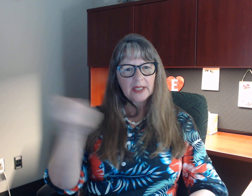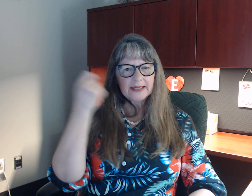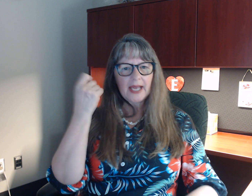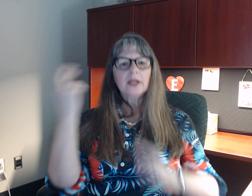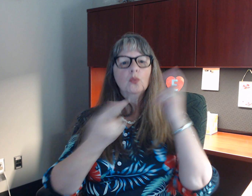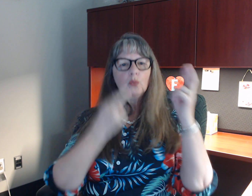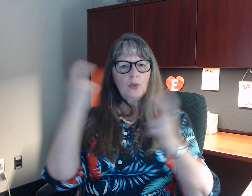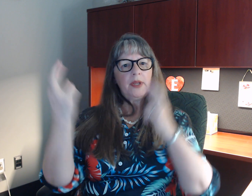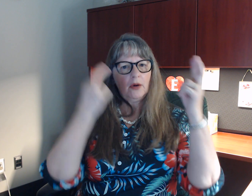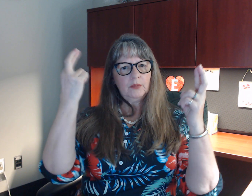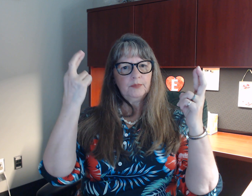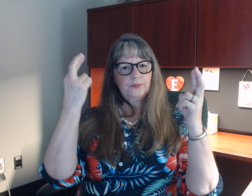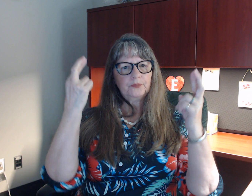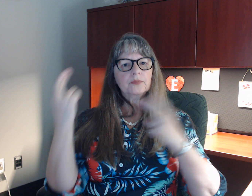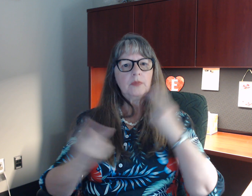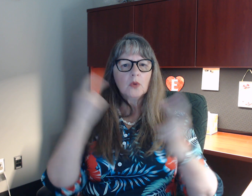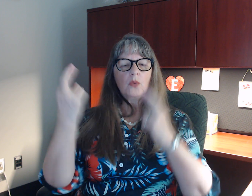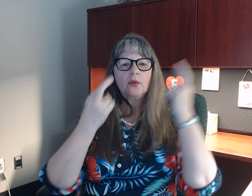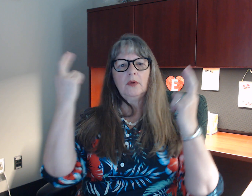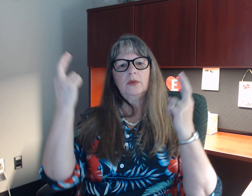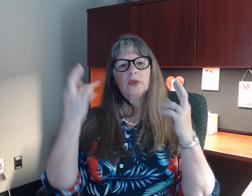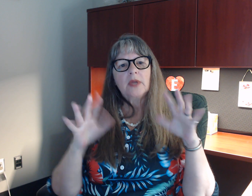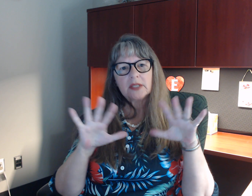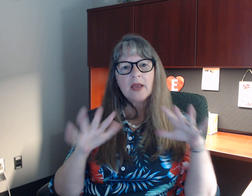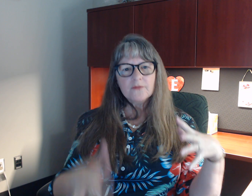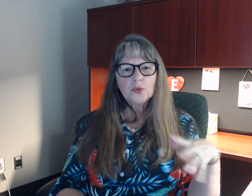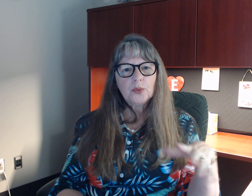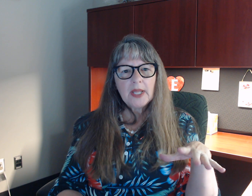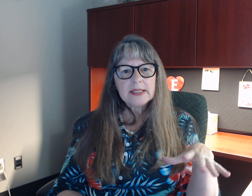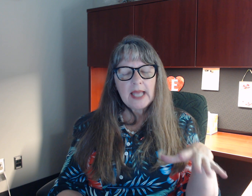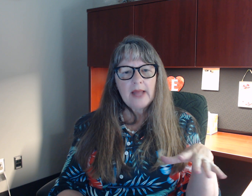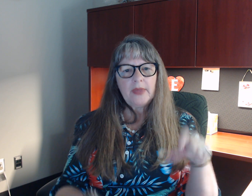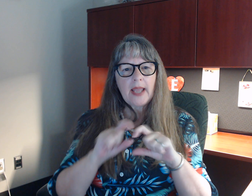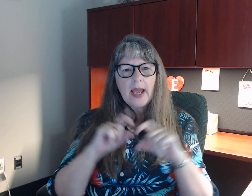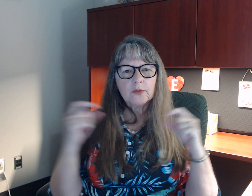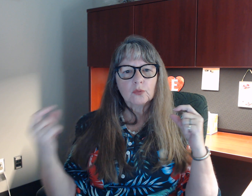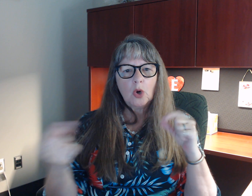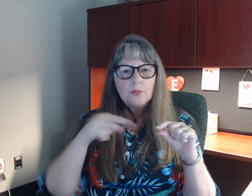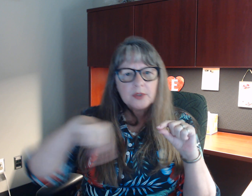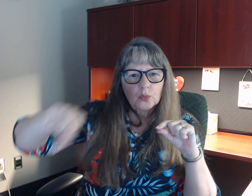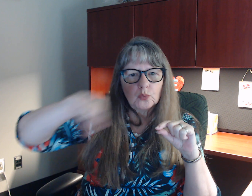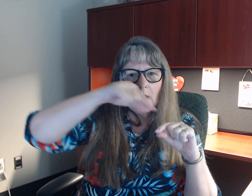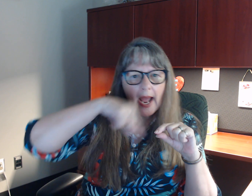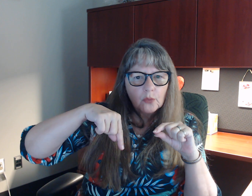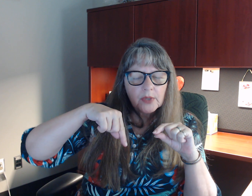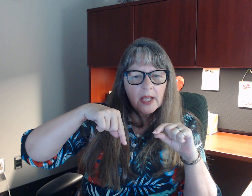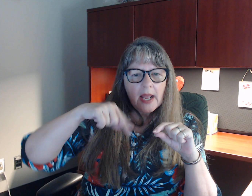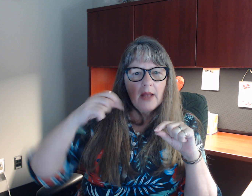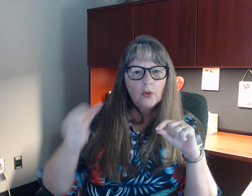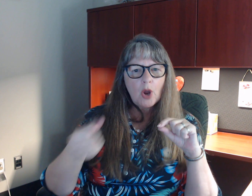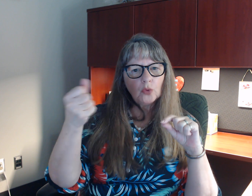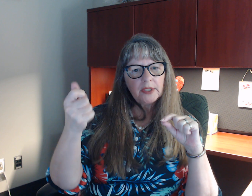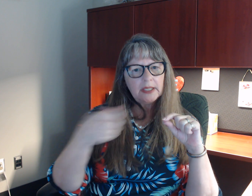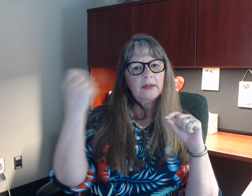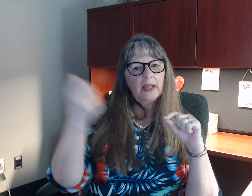that. Rodeo. So that's, visualize that kind of rope that's round and they're holding it and they kind